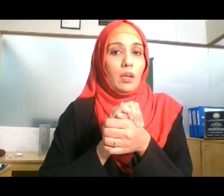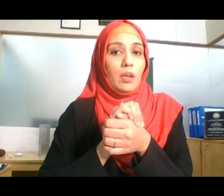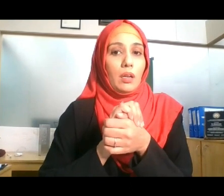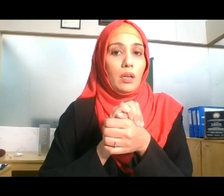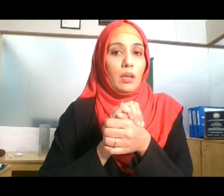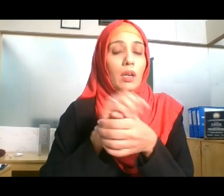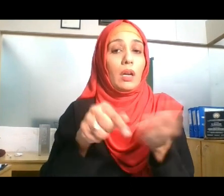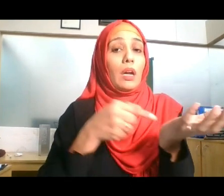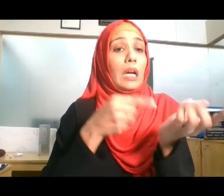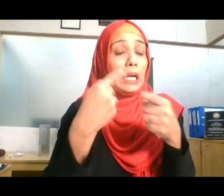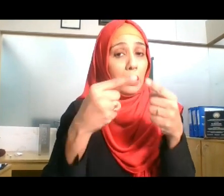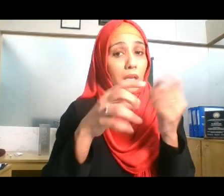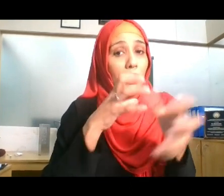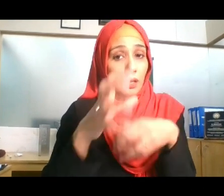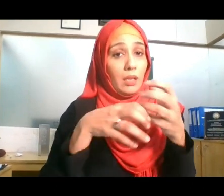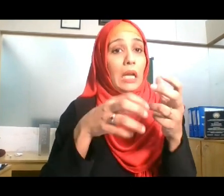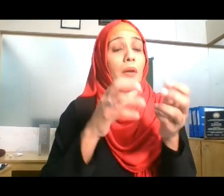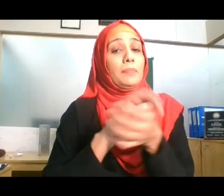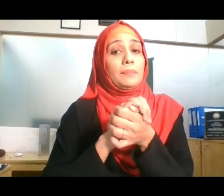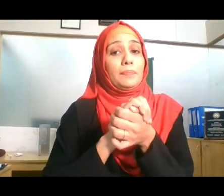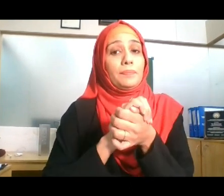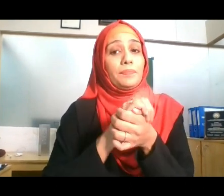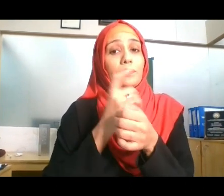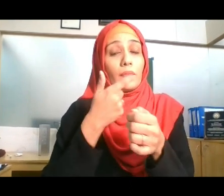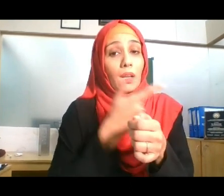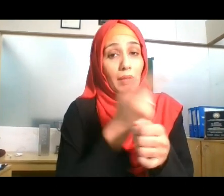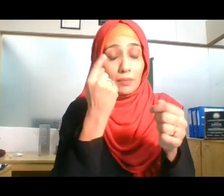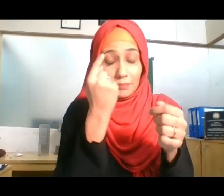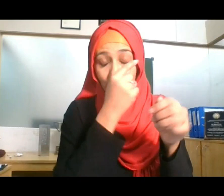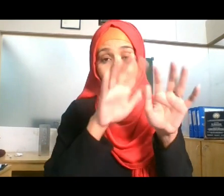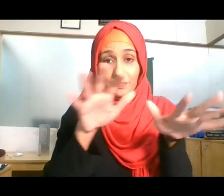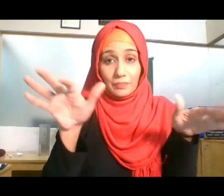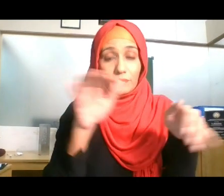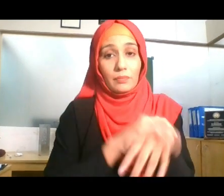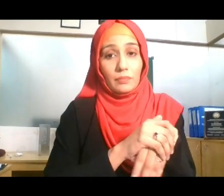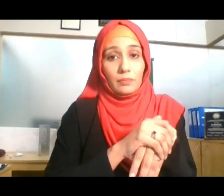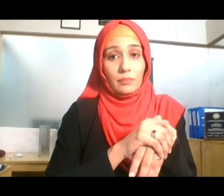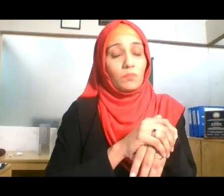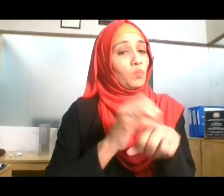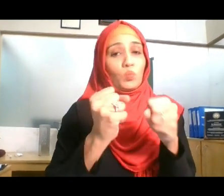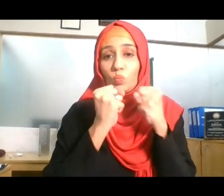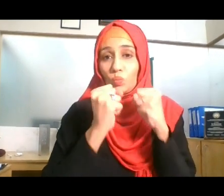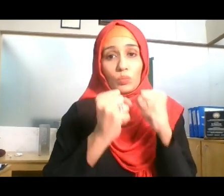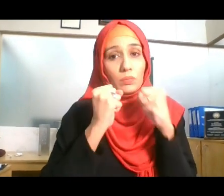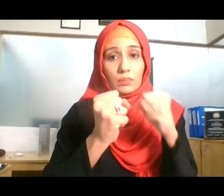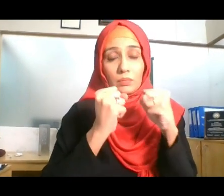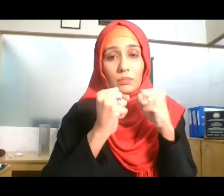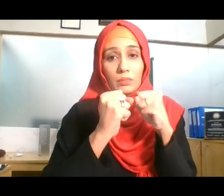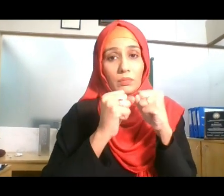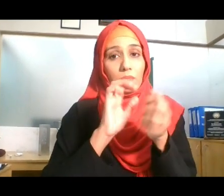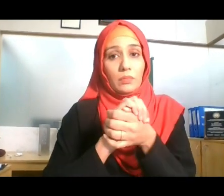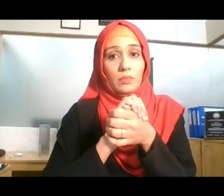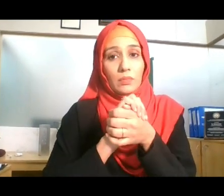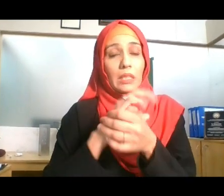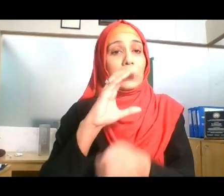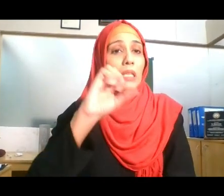of technology where people with visual impairment were unable to sit in these